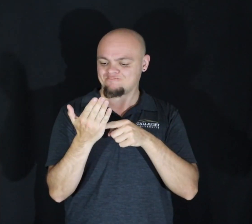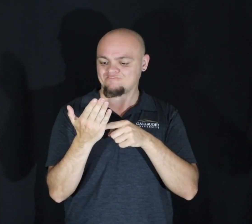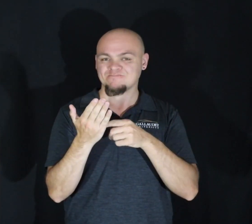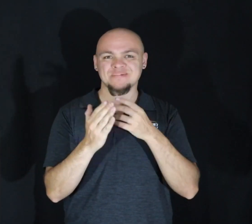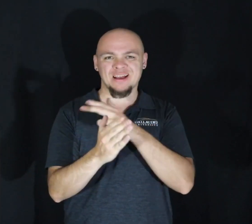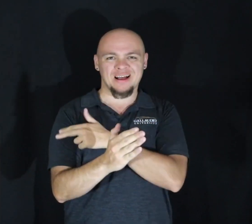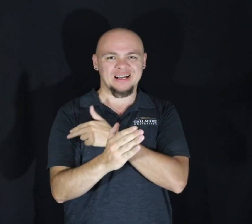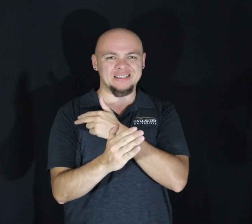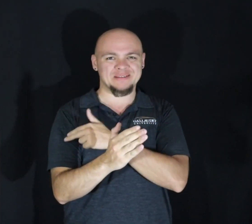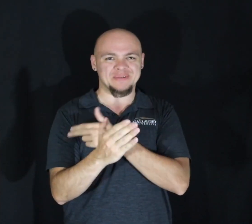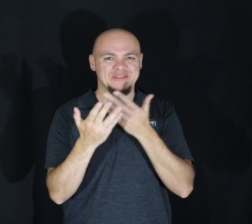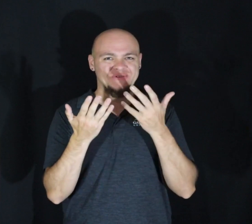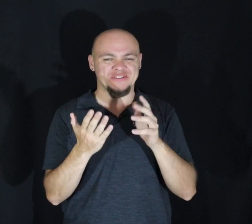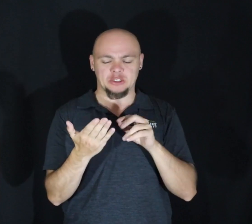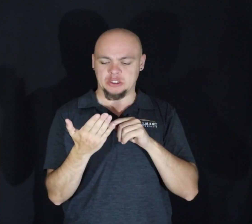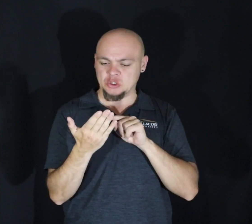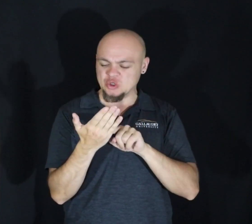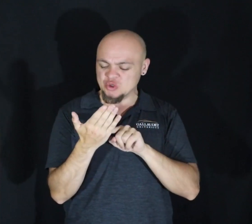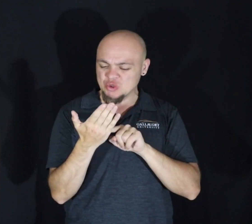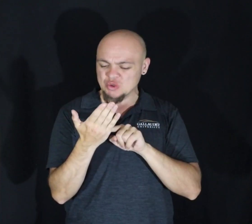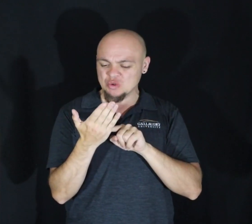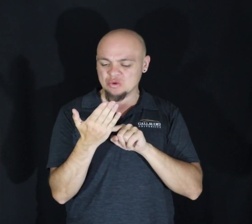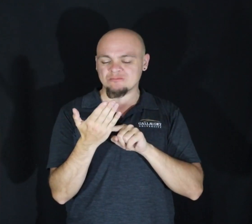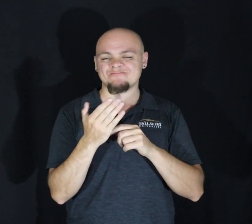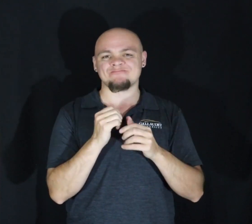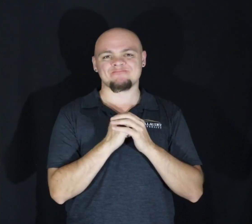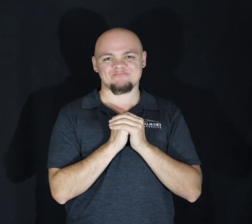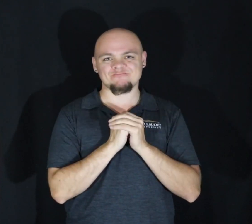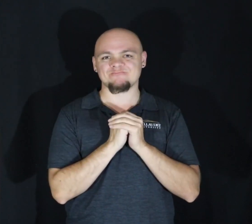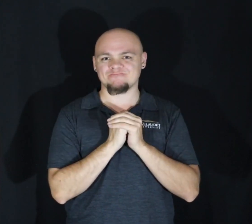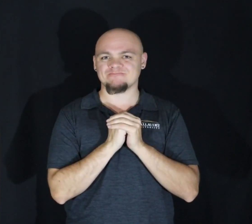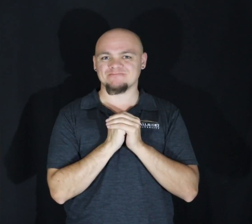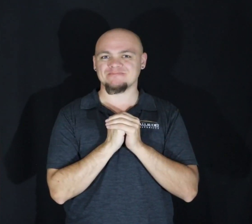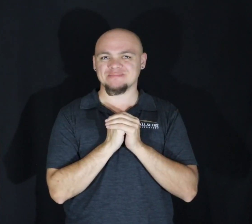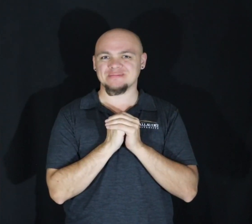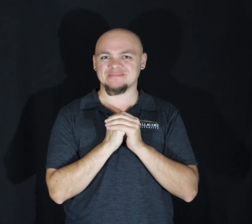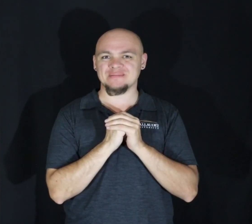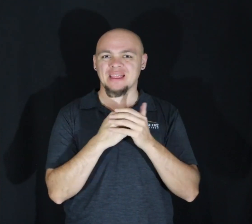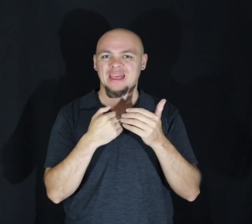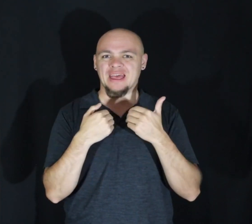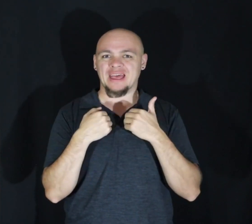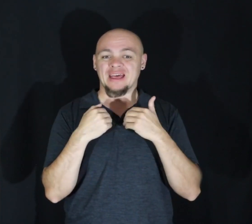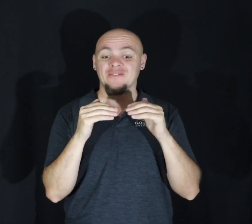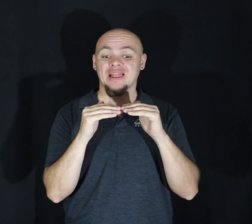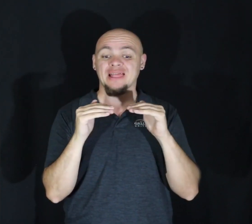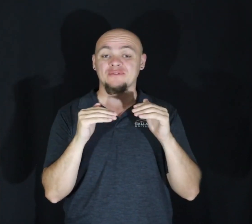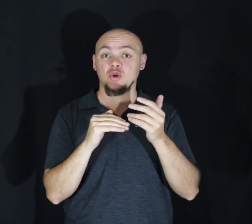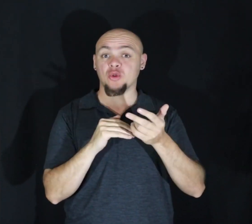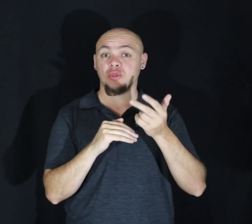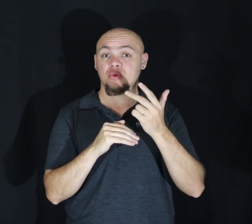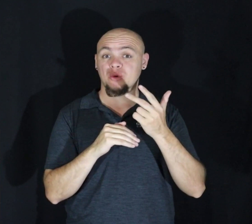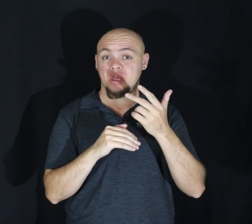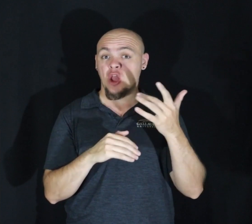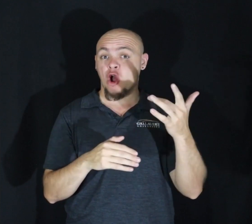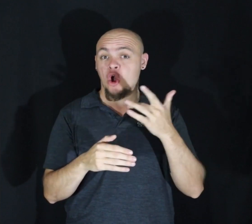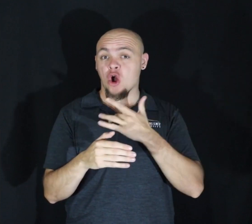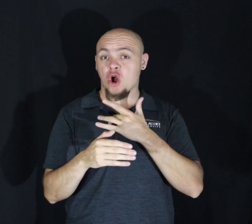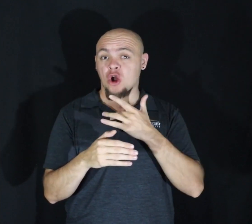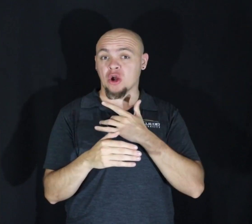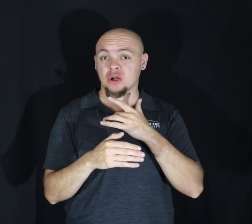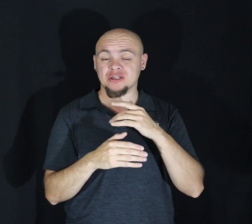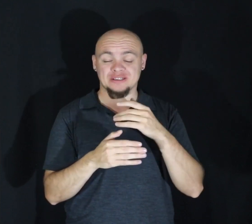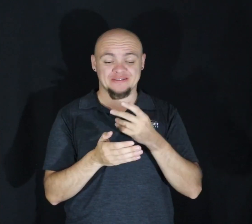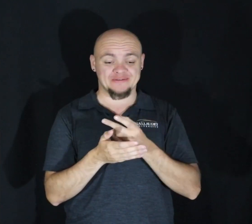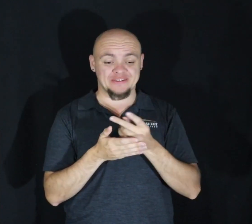hospital of pretty much having stage 3 congestive heart failure with a reduced ejection